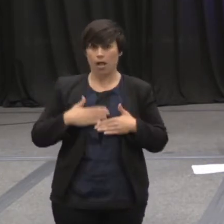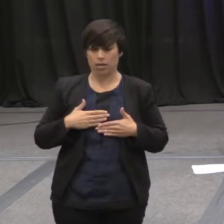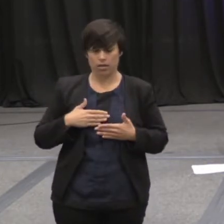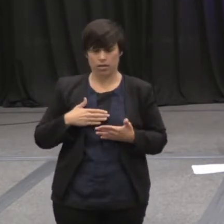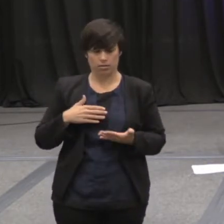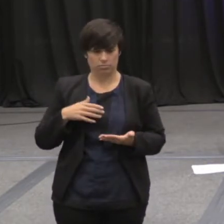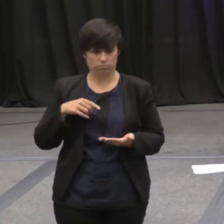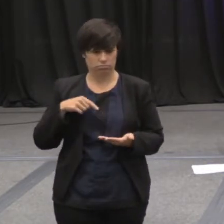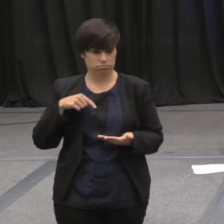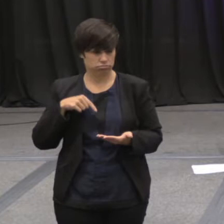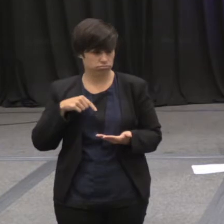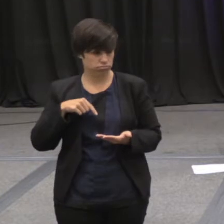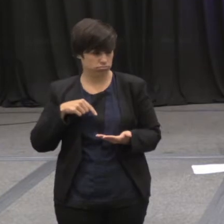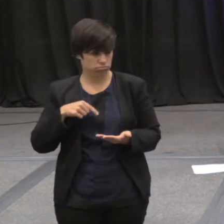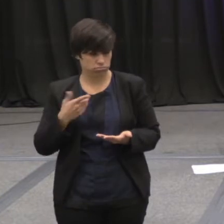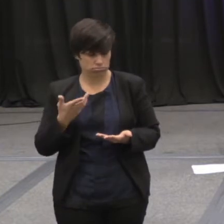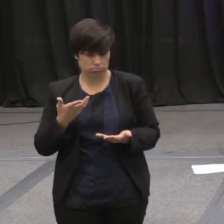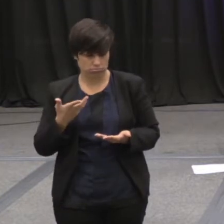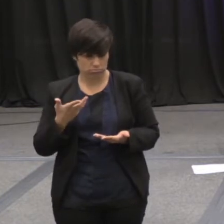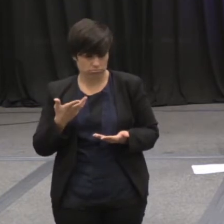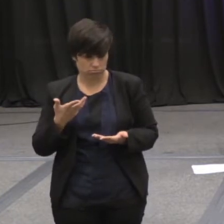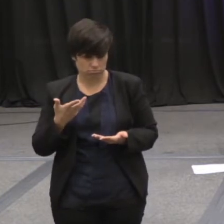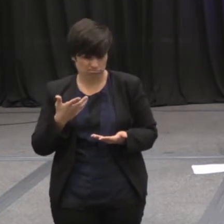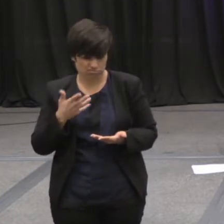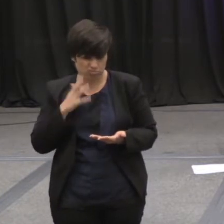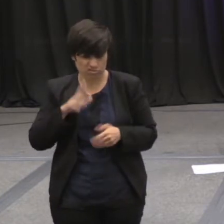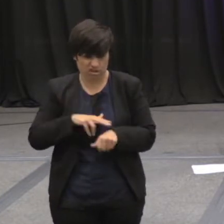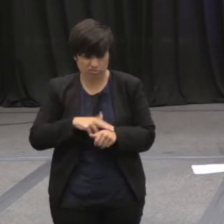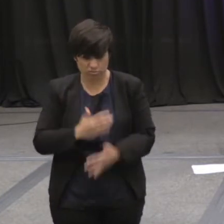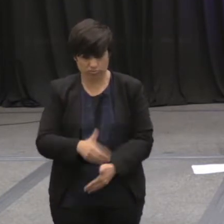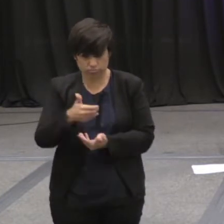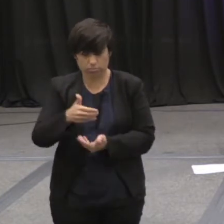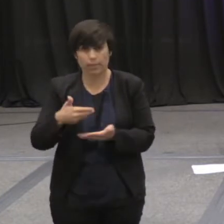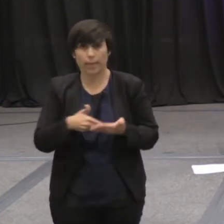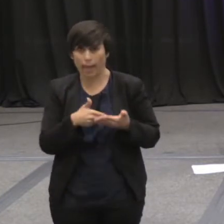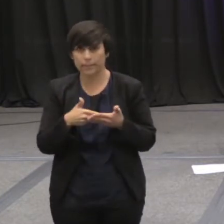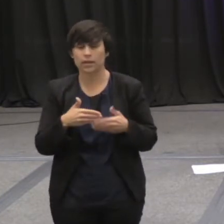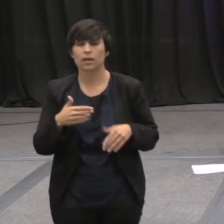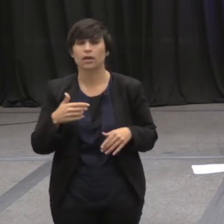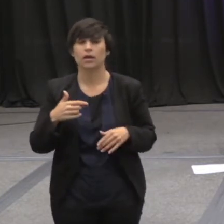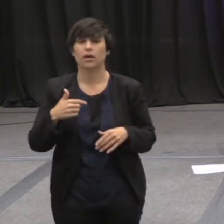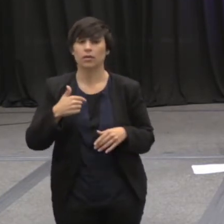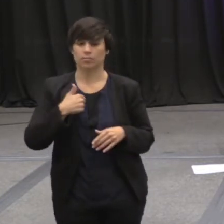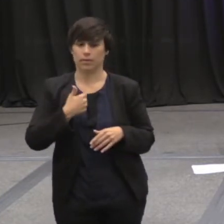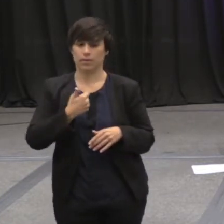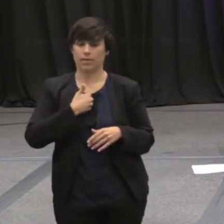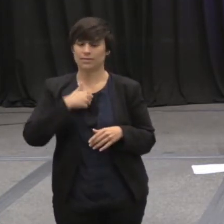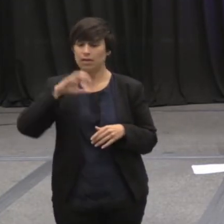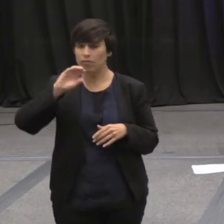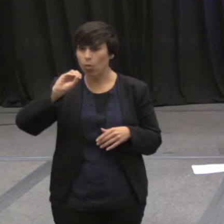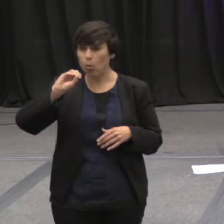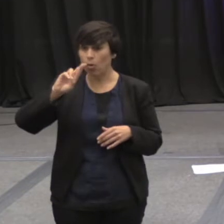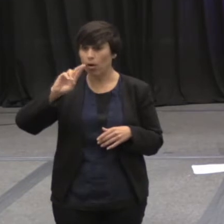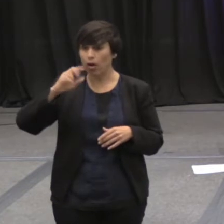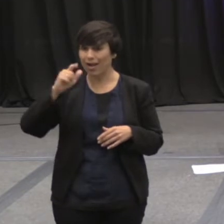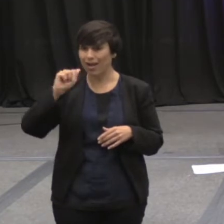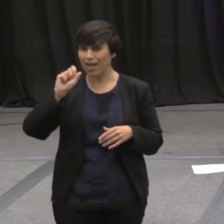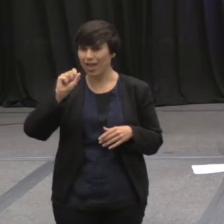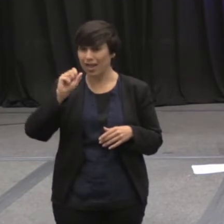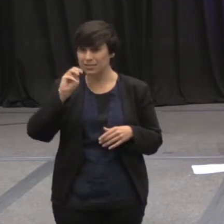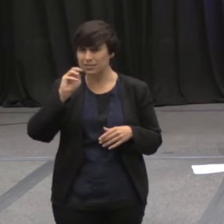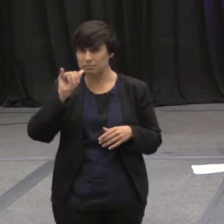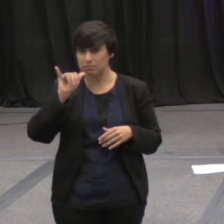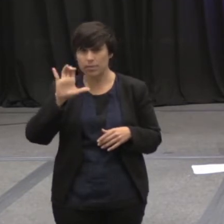to midwife myself. I had to midwife my own pleasure. And it turns out, given the right non-judgmental, no